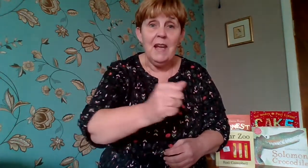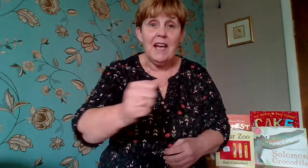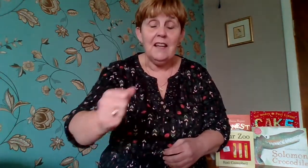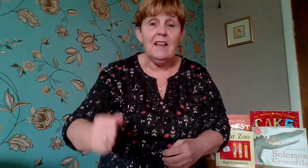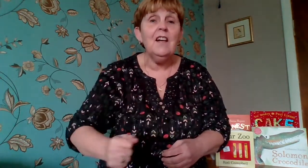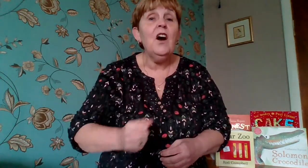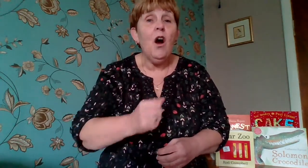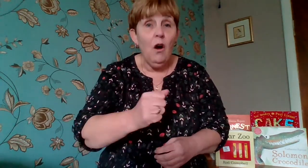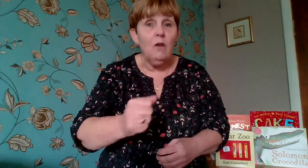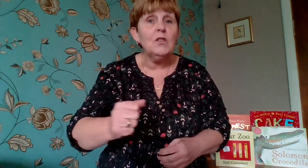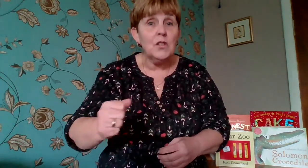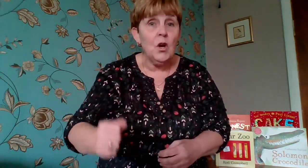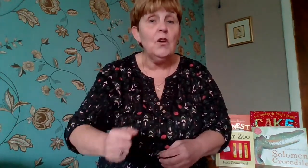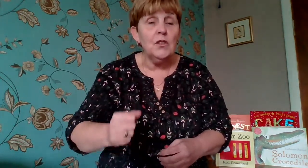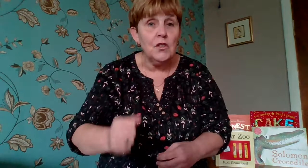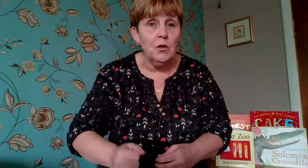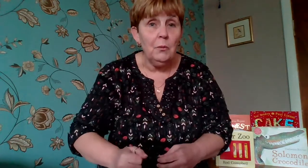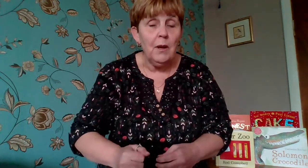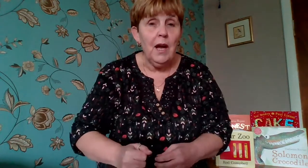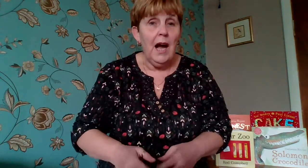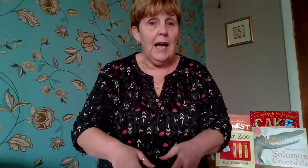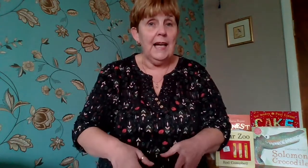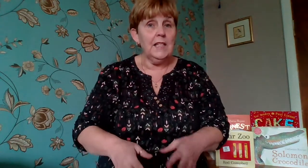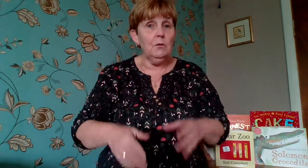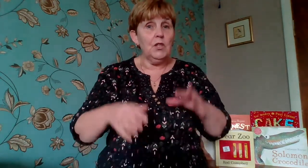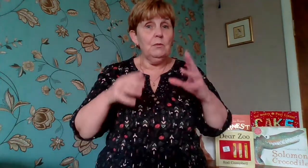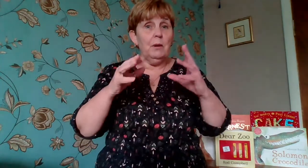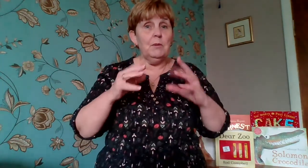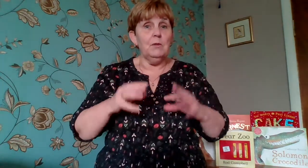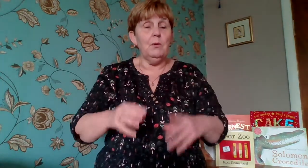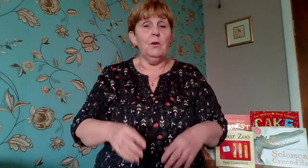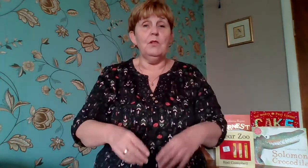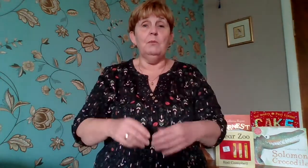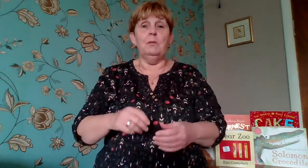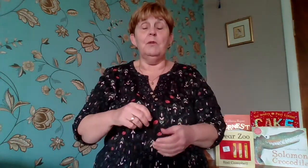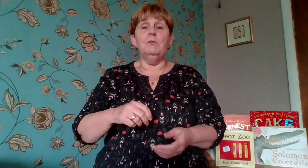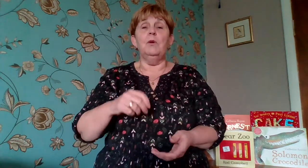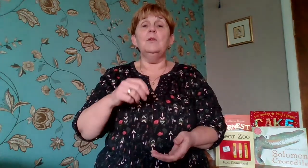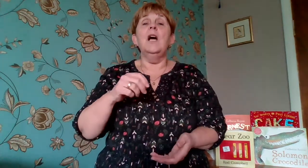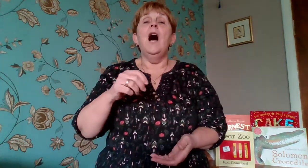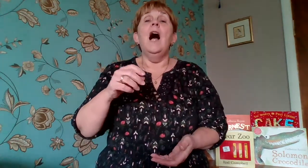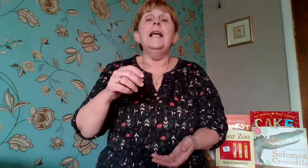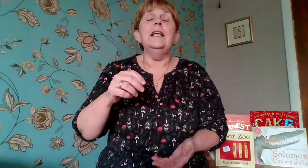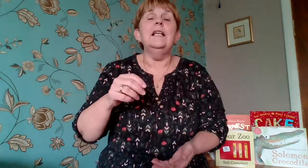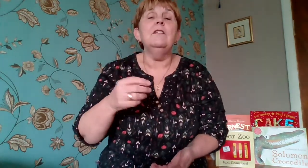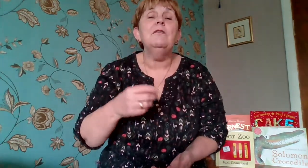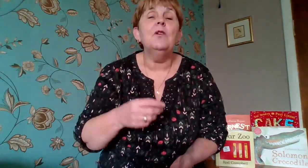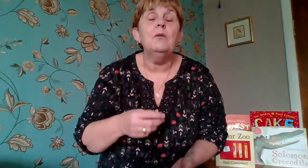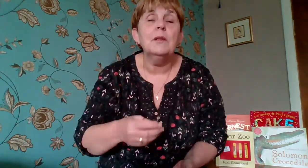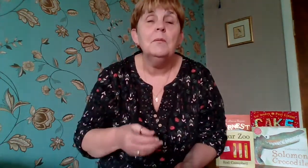make the old stone soup. And as the water bubbled and boiled and bubbled and boiled, he leaned forward,